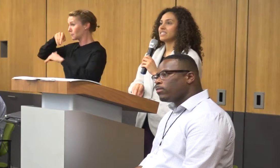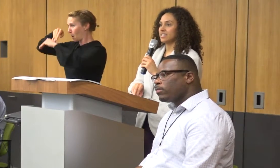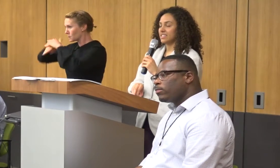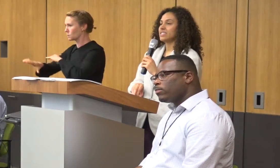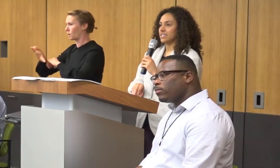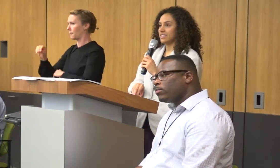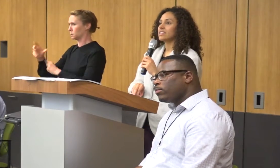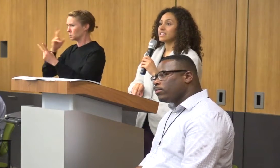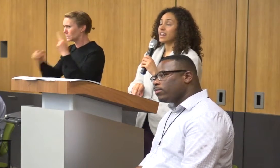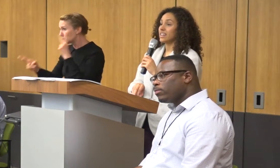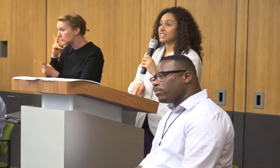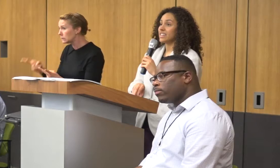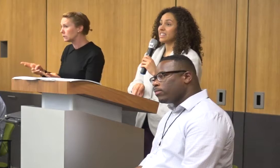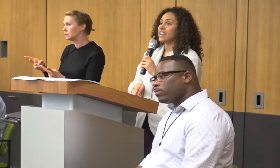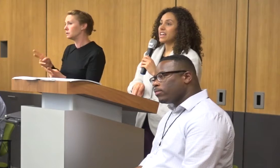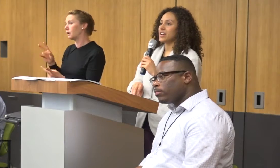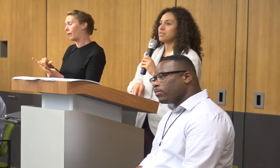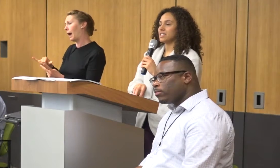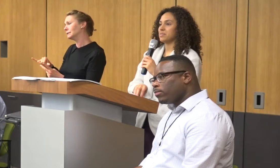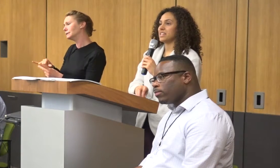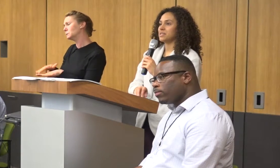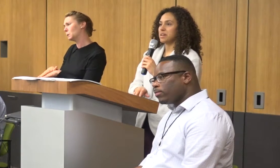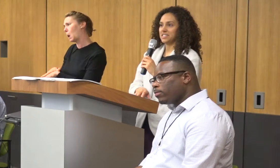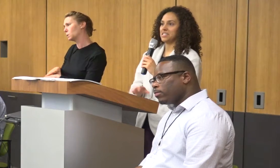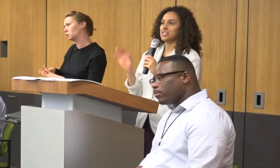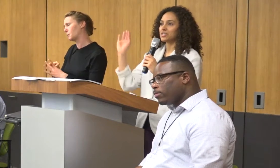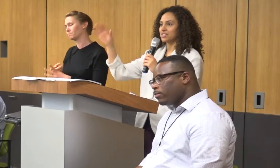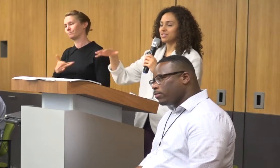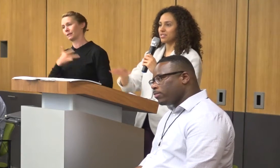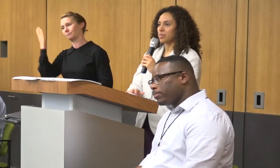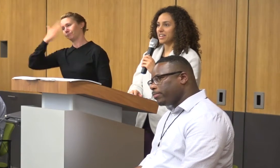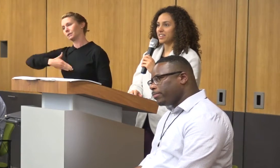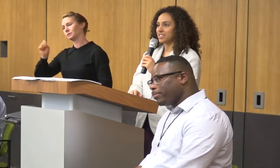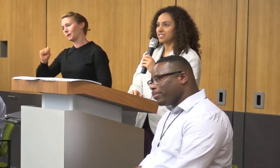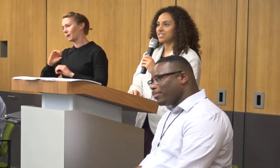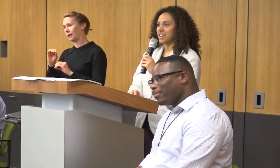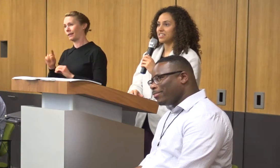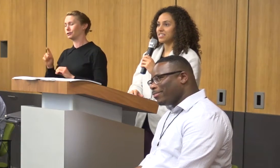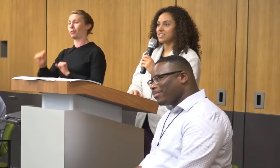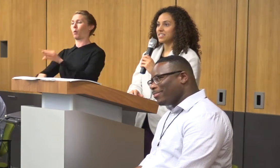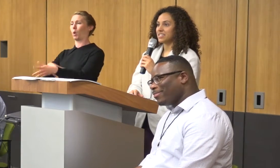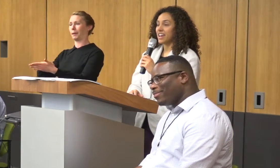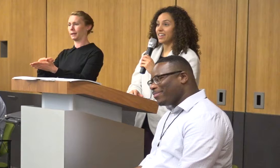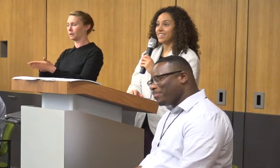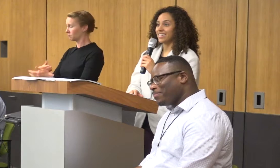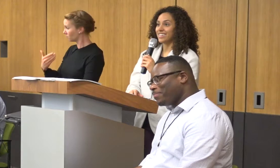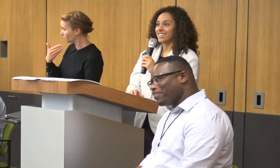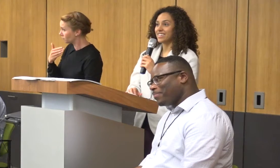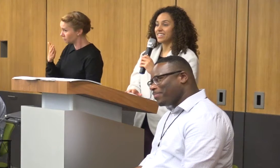Exactly. Yeah. It oftentimes gets missed. They just throw money at it. Yeah.